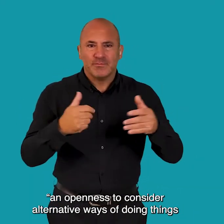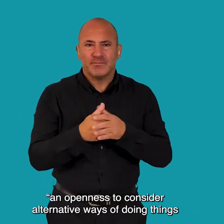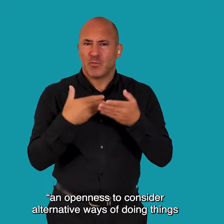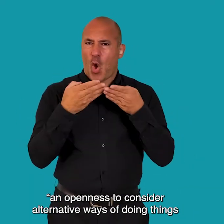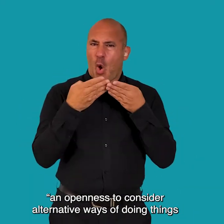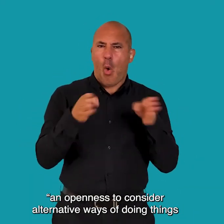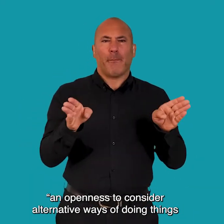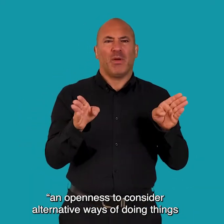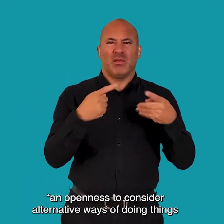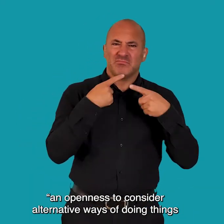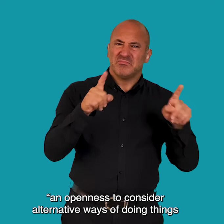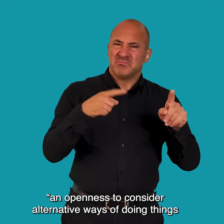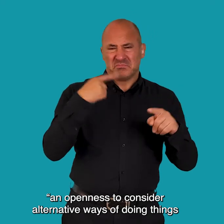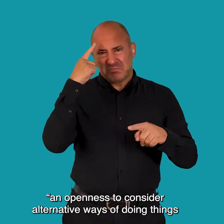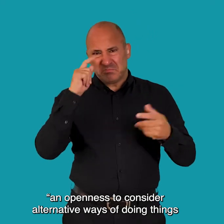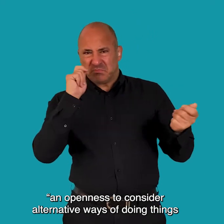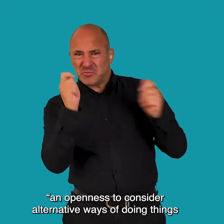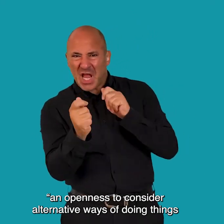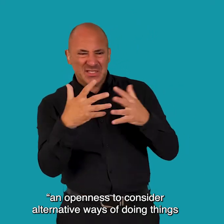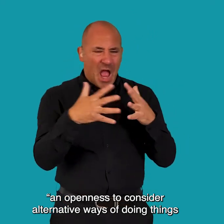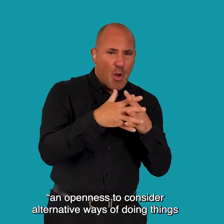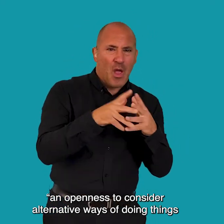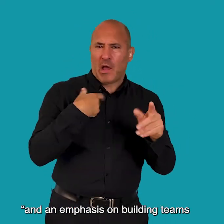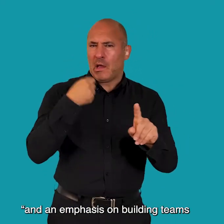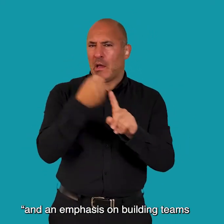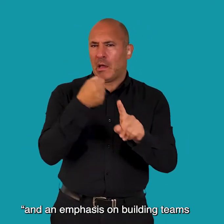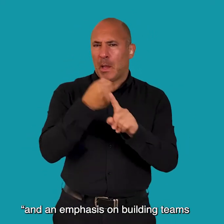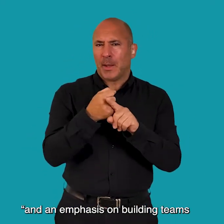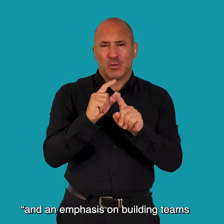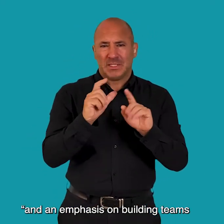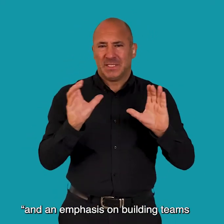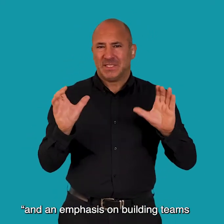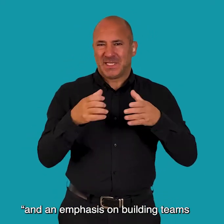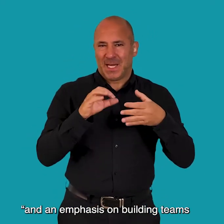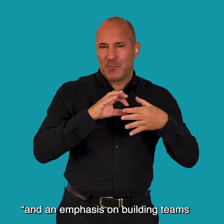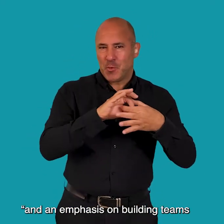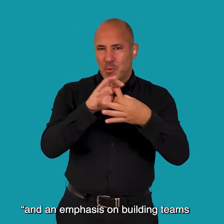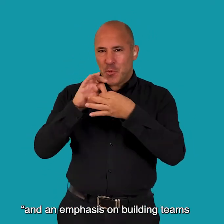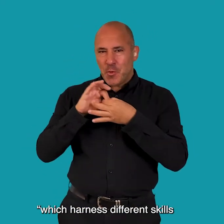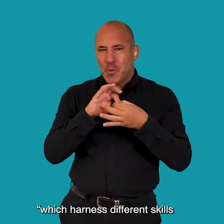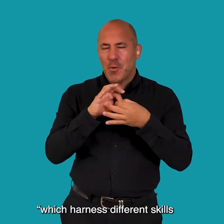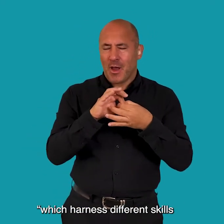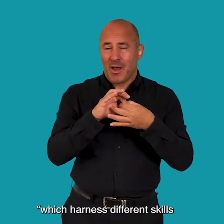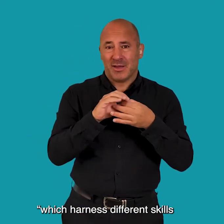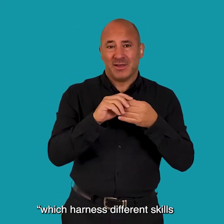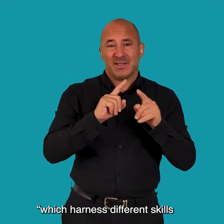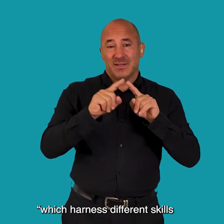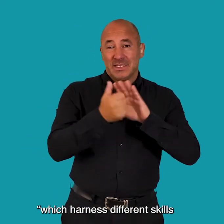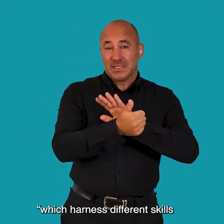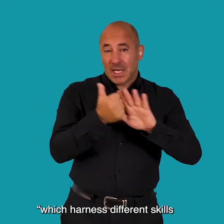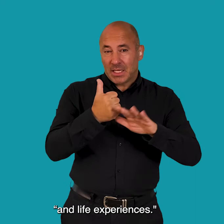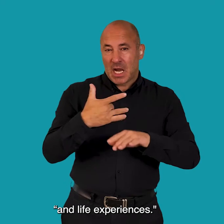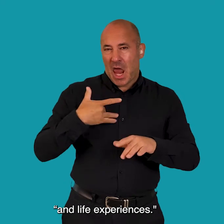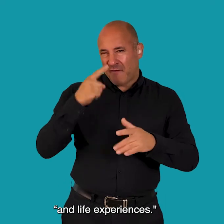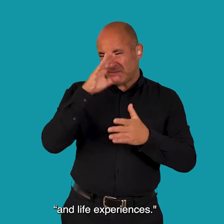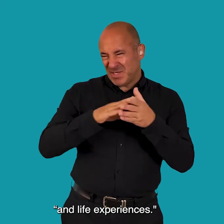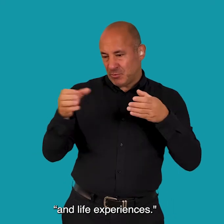to consider alternative ways of doing things, and an emphasis on building teams which harness different skills and life